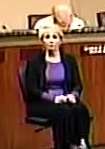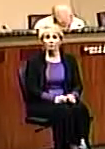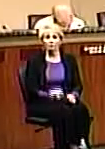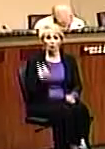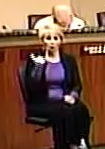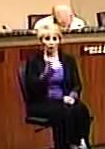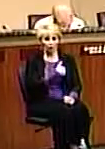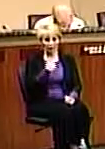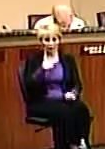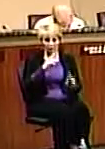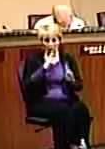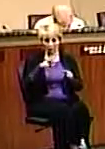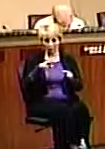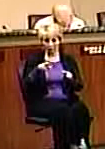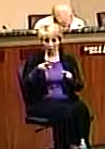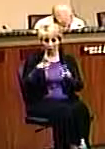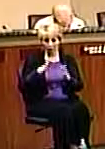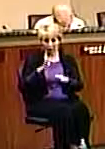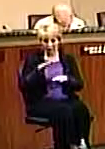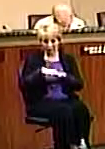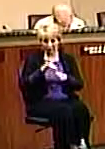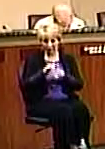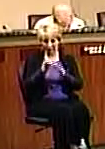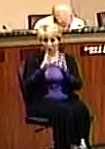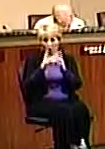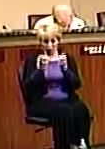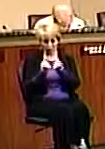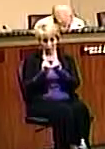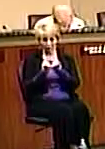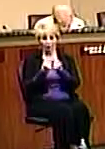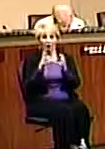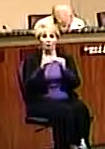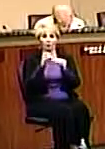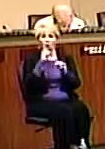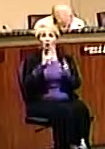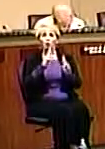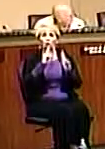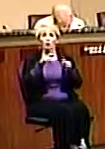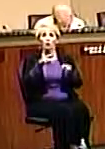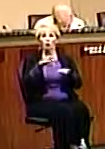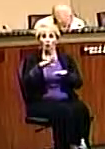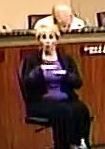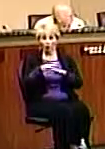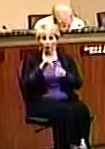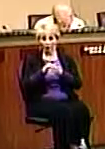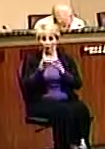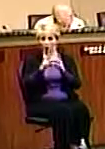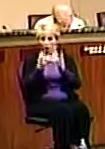We had a reporter at that workshop. The meeting was reported on at that workshop.